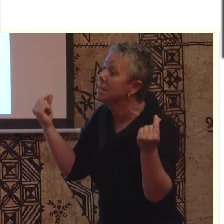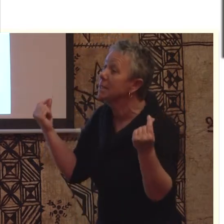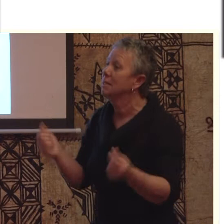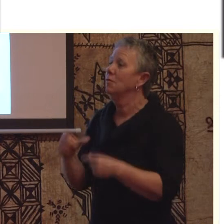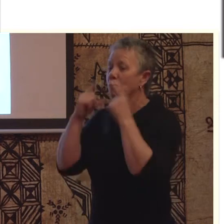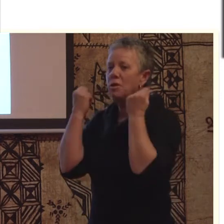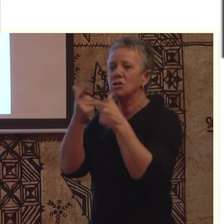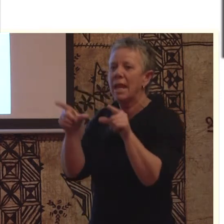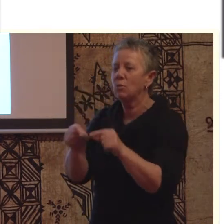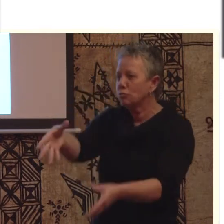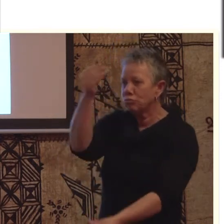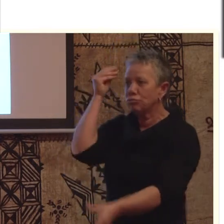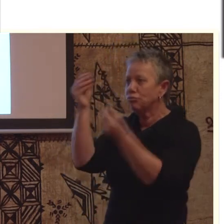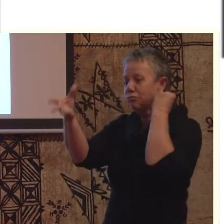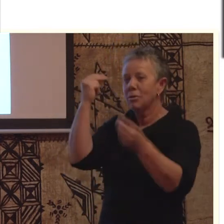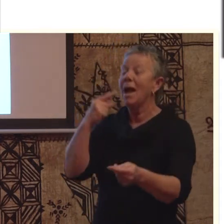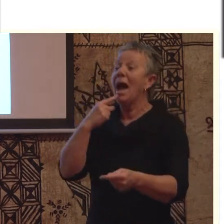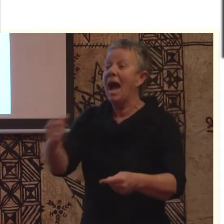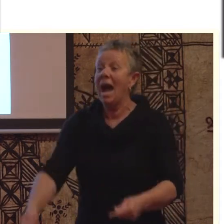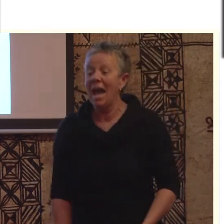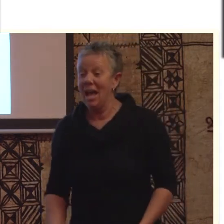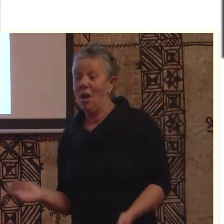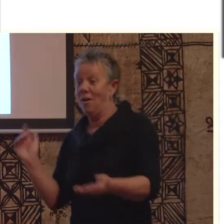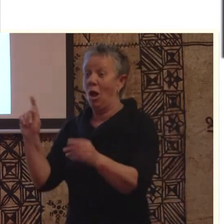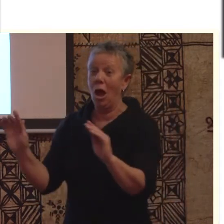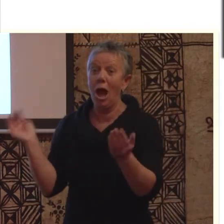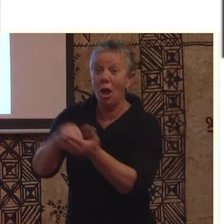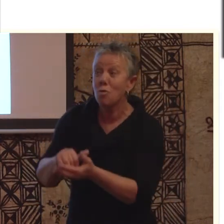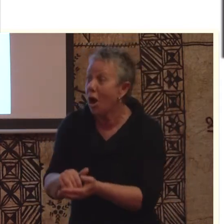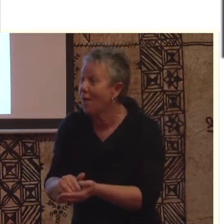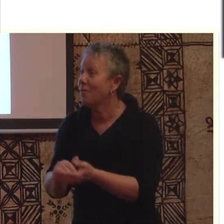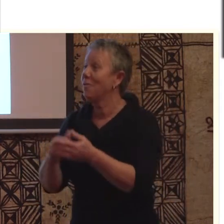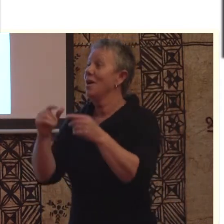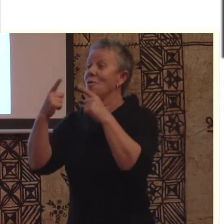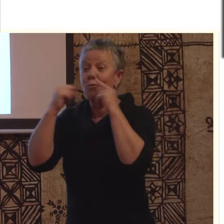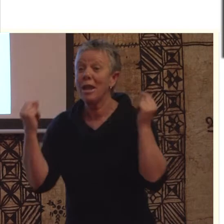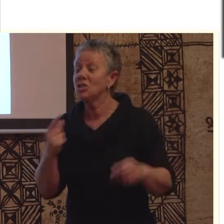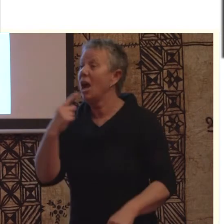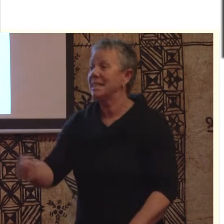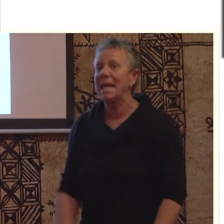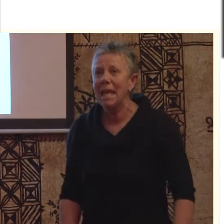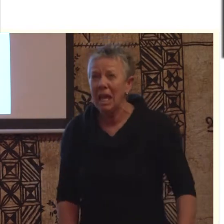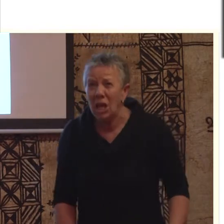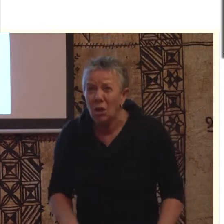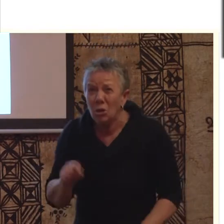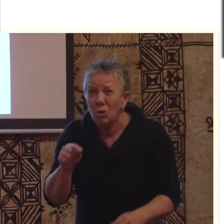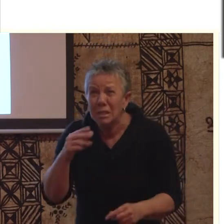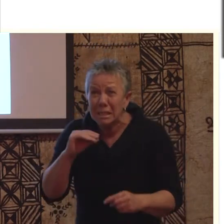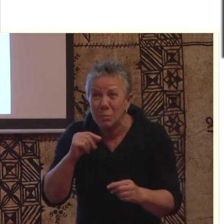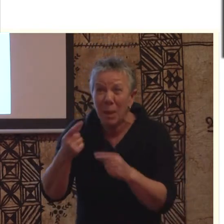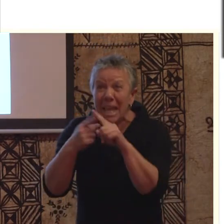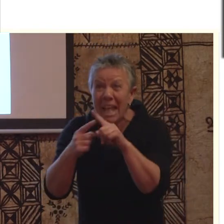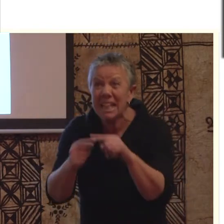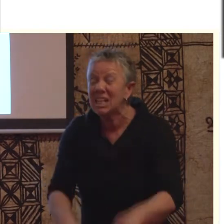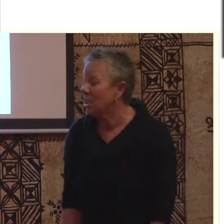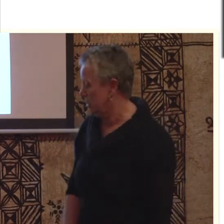said, "Parlez-vous anglais? Do you speak English?" And she said, "Parlez-vous français? Do you speak French?" And luckily I could, so